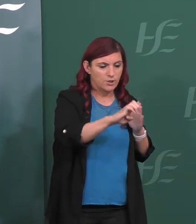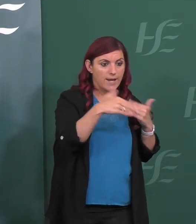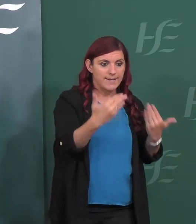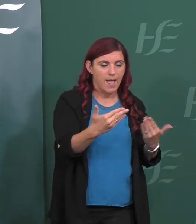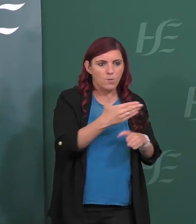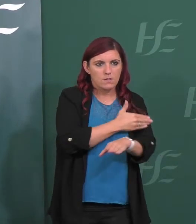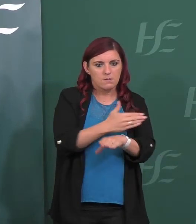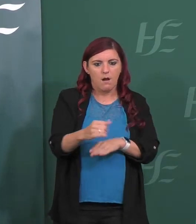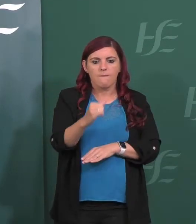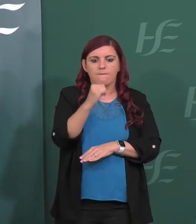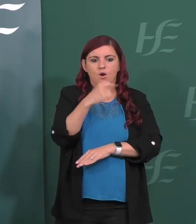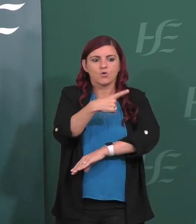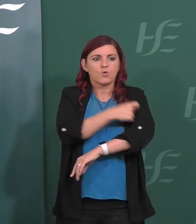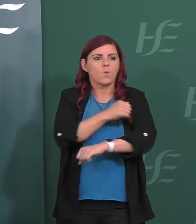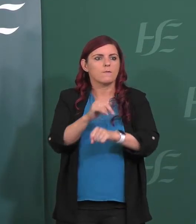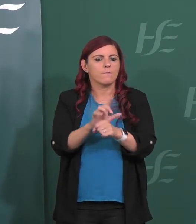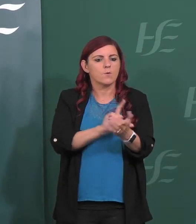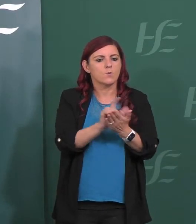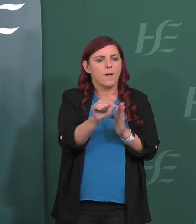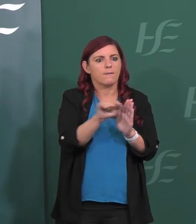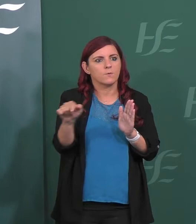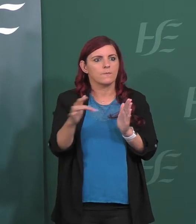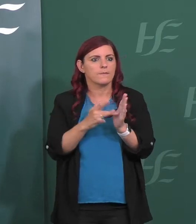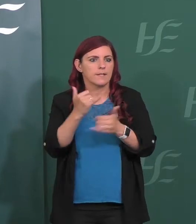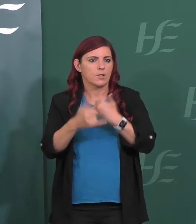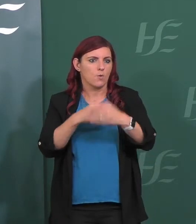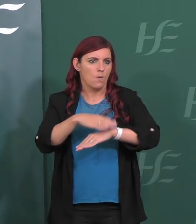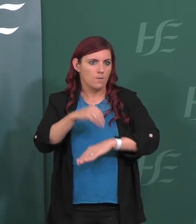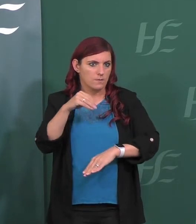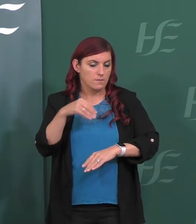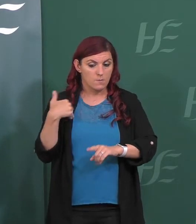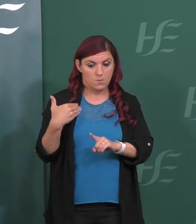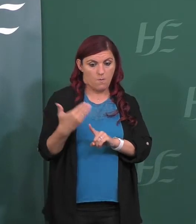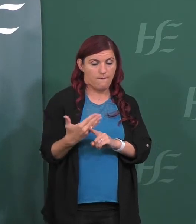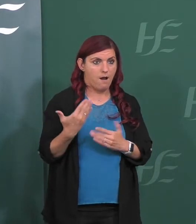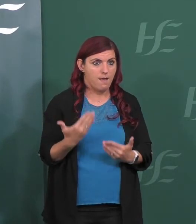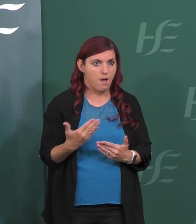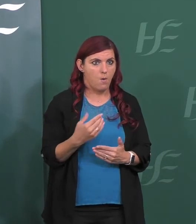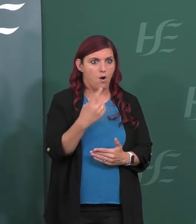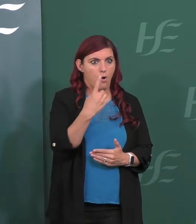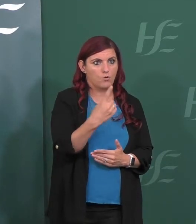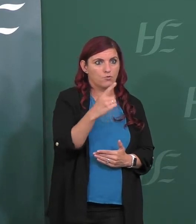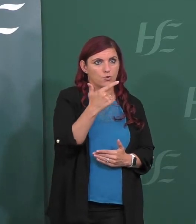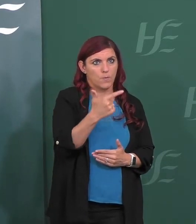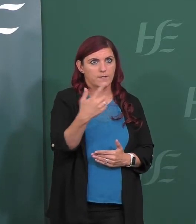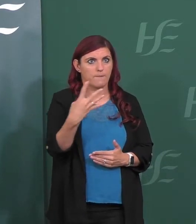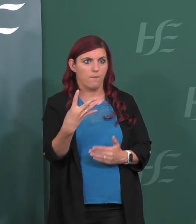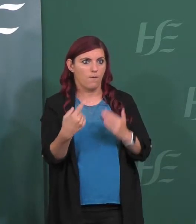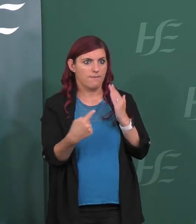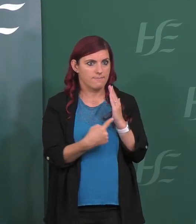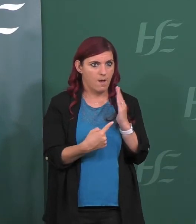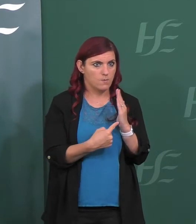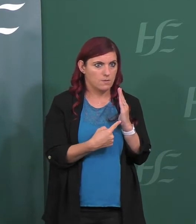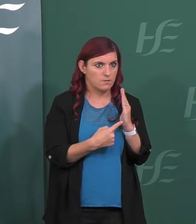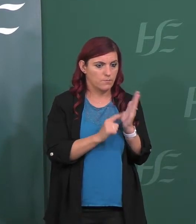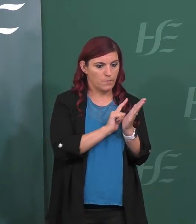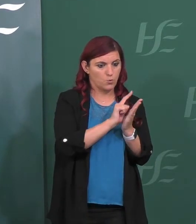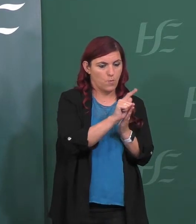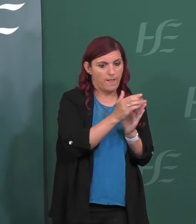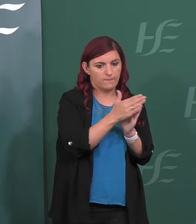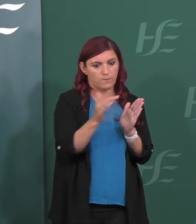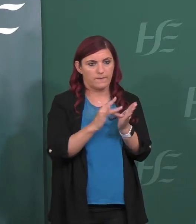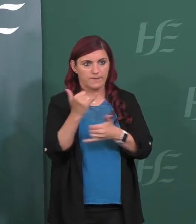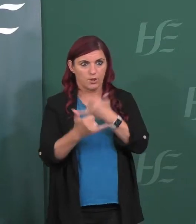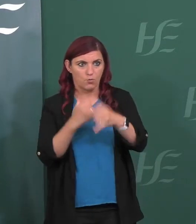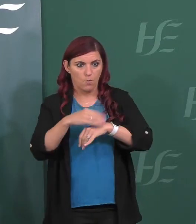12 to 15-year-olds in particular. As of today, 124,000 of the 12 to 15-year-olds population have